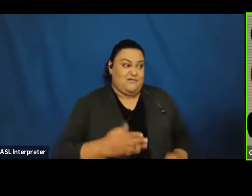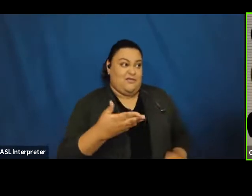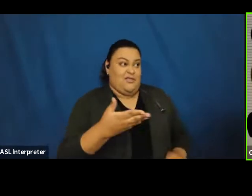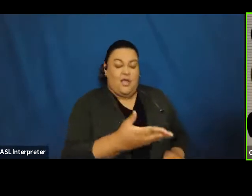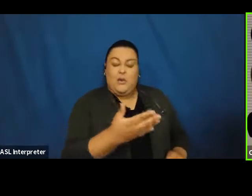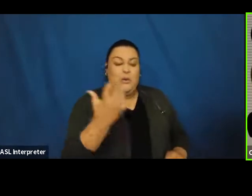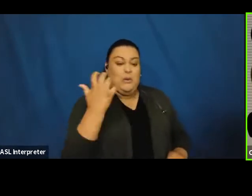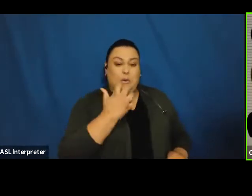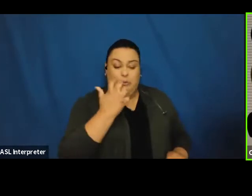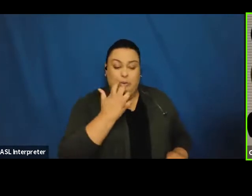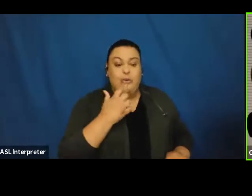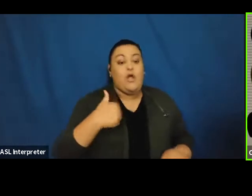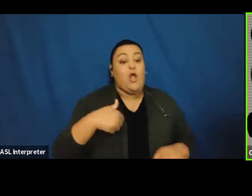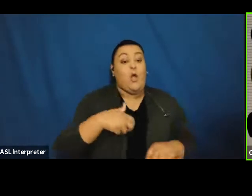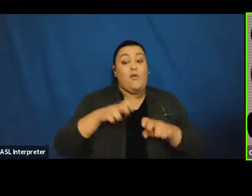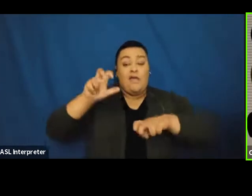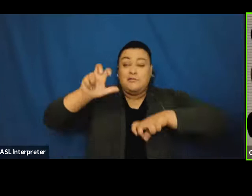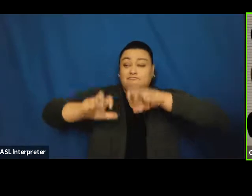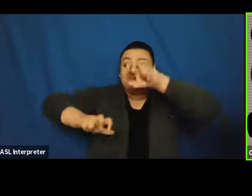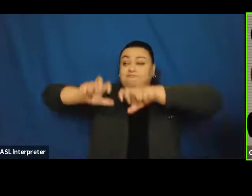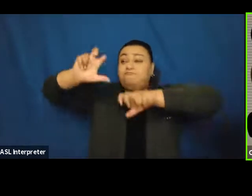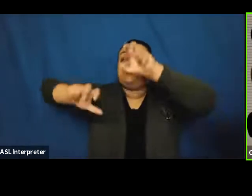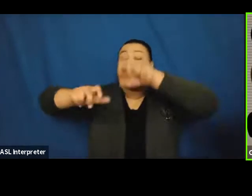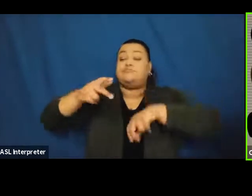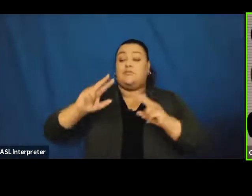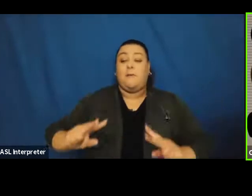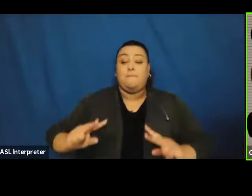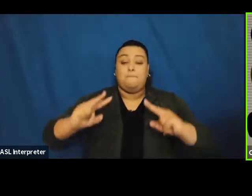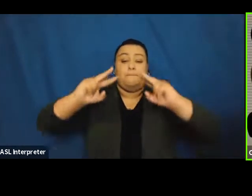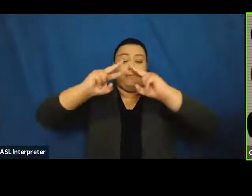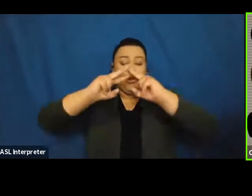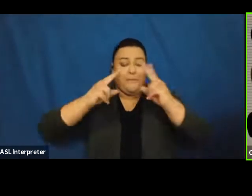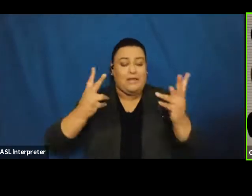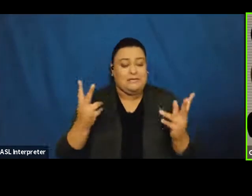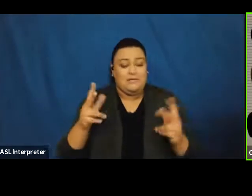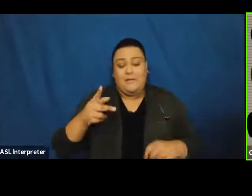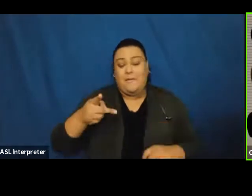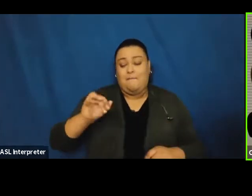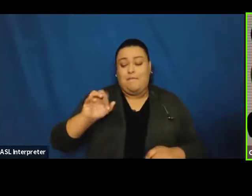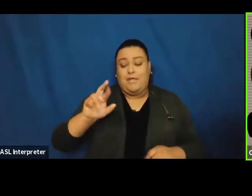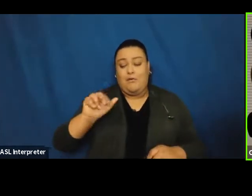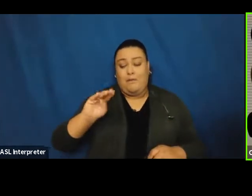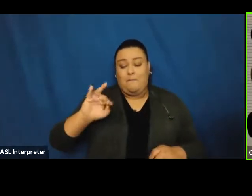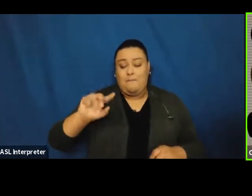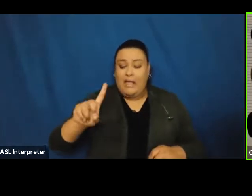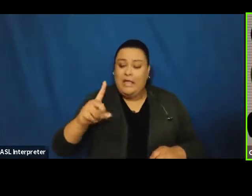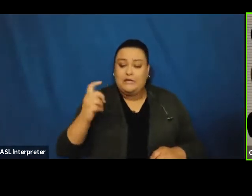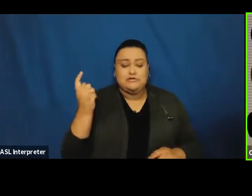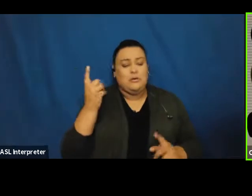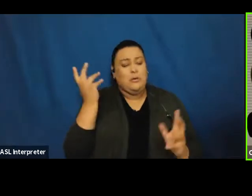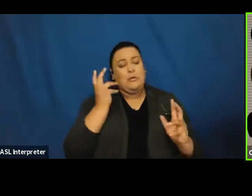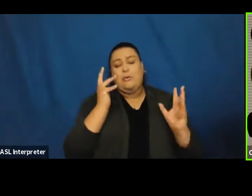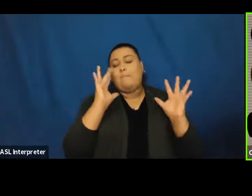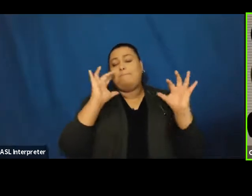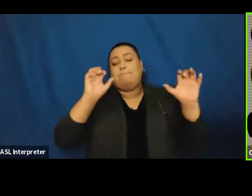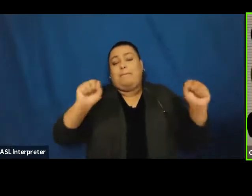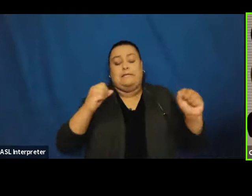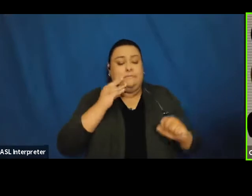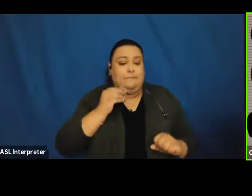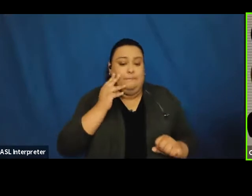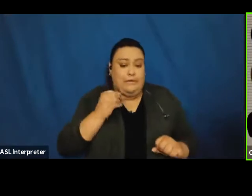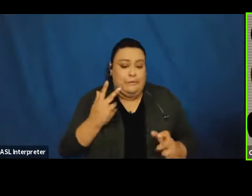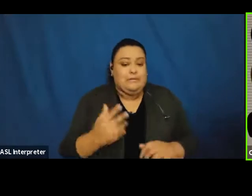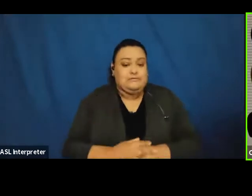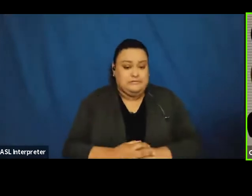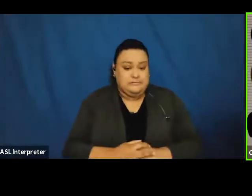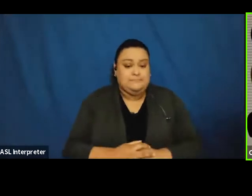climbed pyramids, we did a lot of incredible things in Mexico, in all parts of Mexico that I